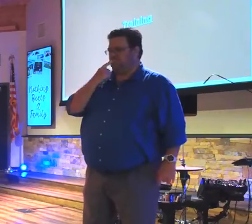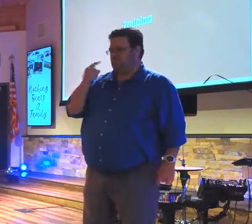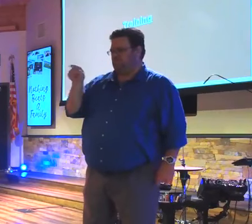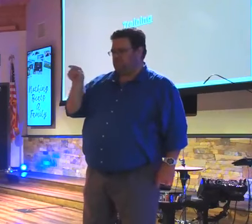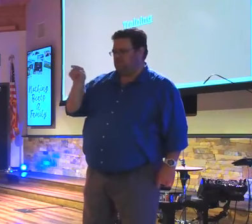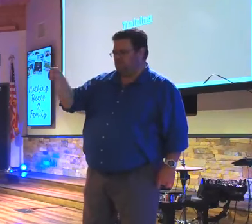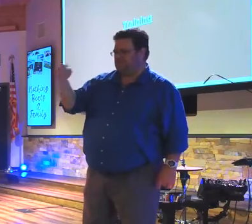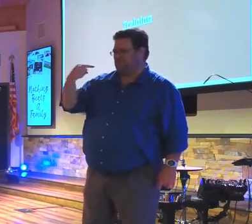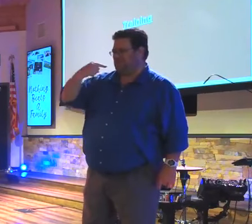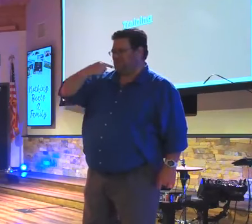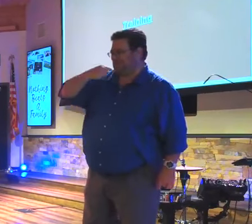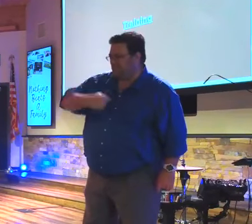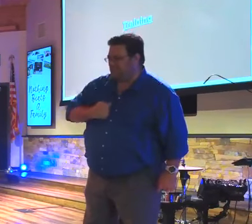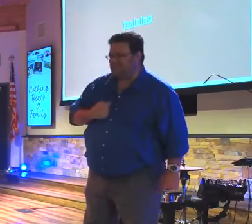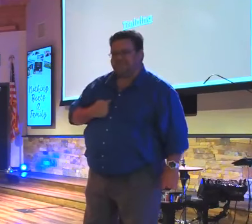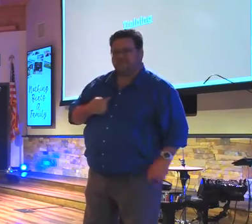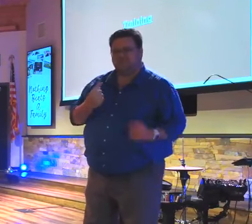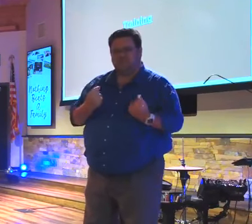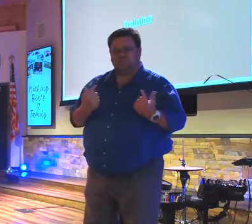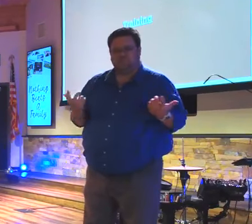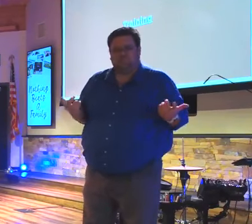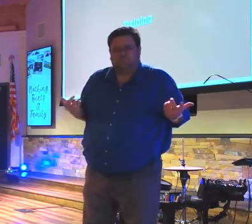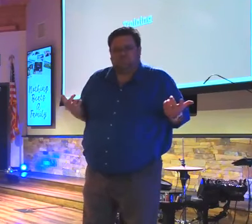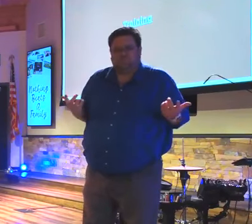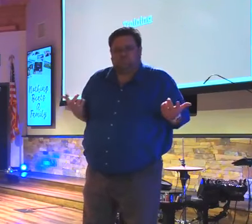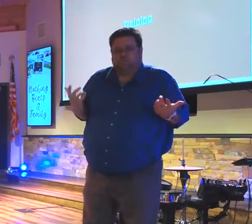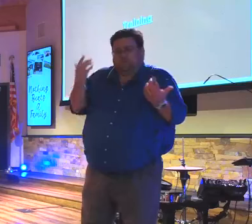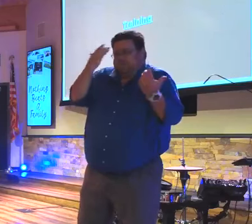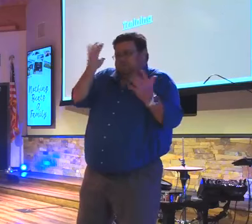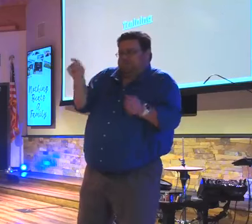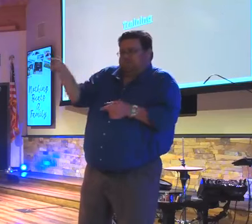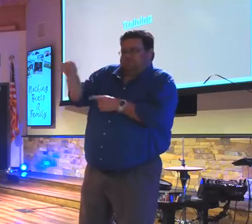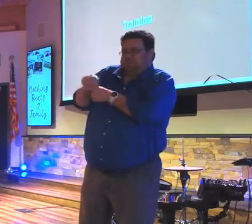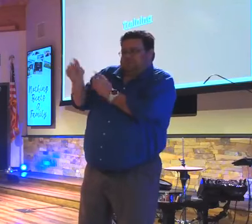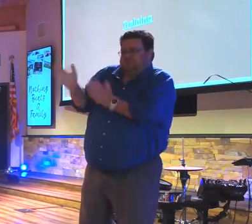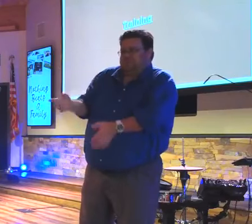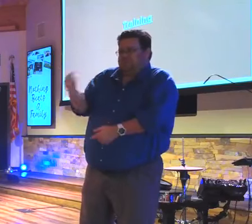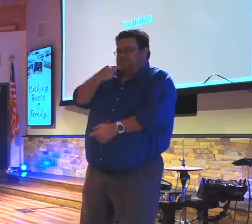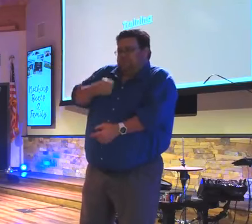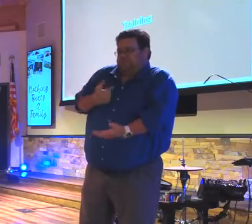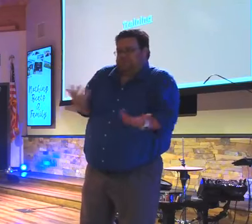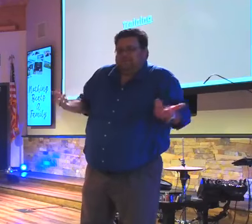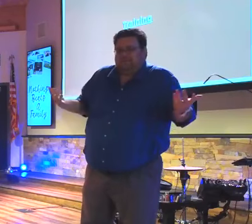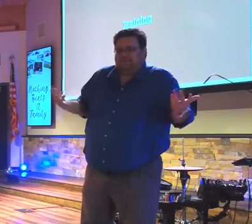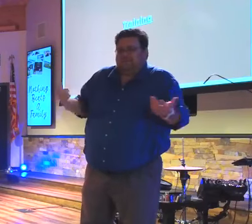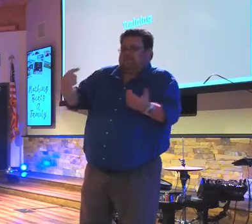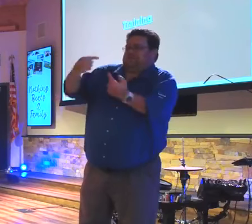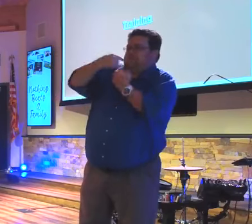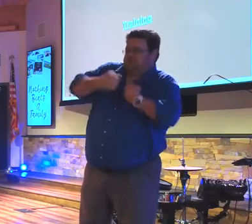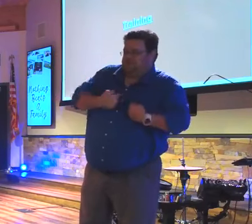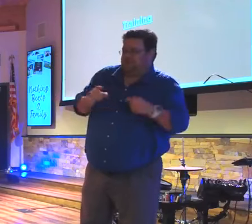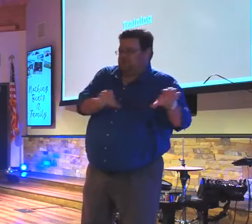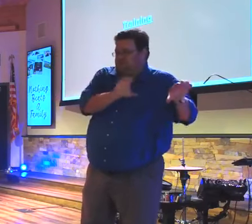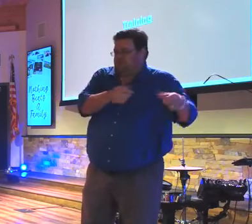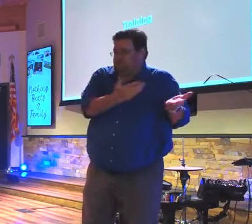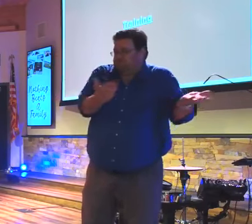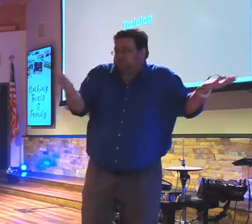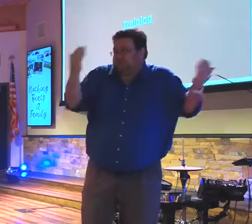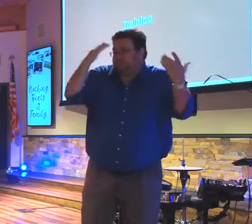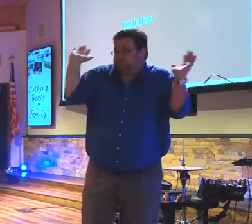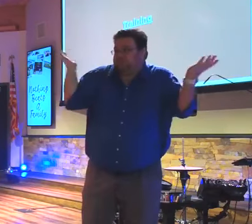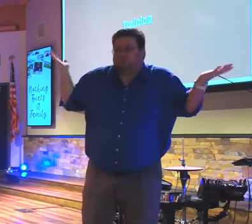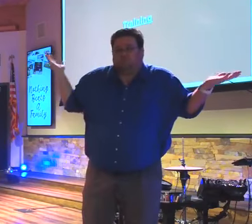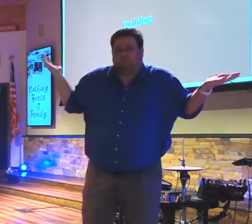Aren't you supposed to know what to do? You're the trainer. You're supposed to be telling me what to